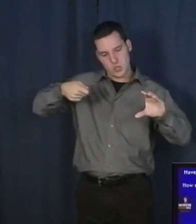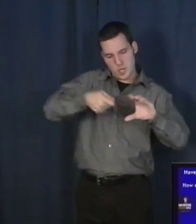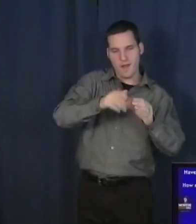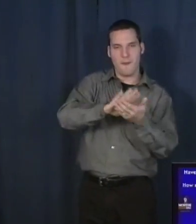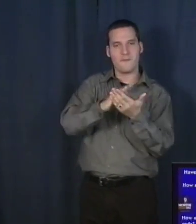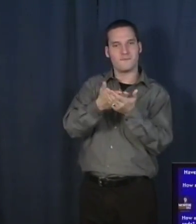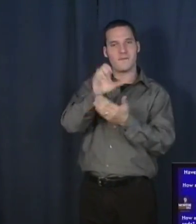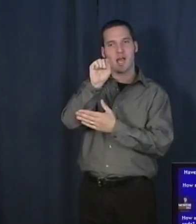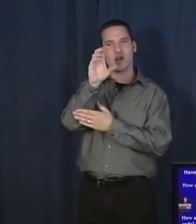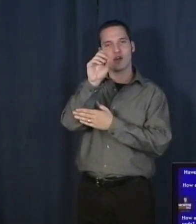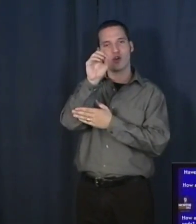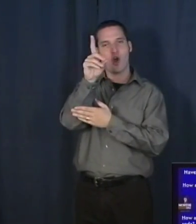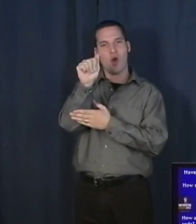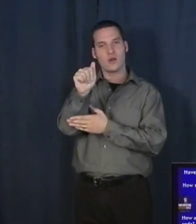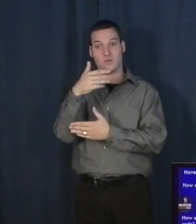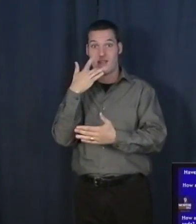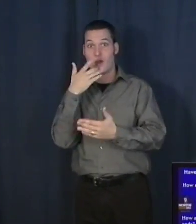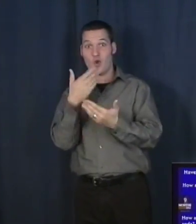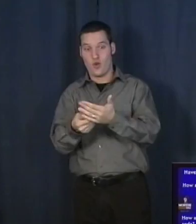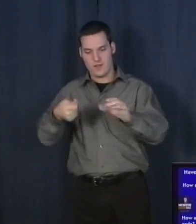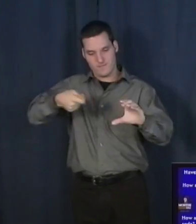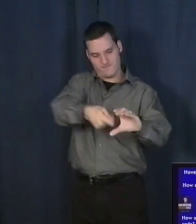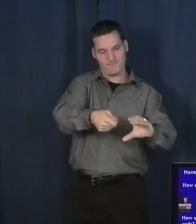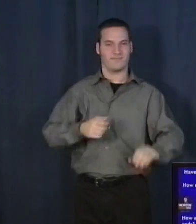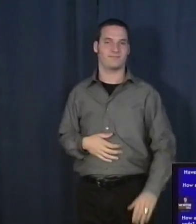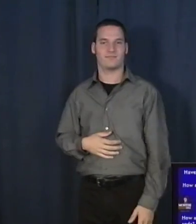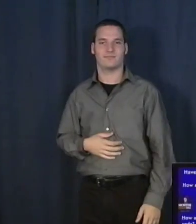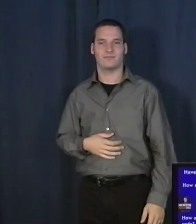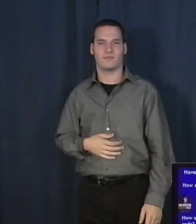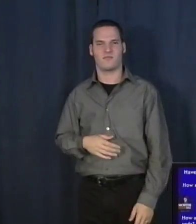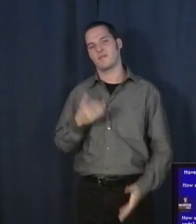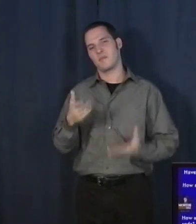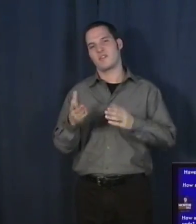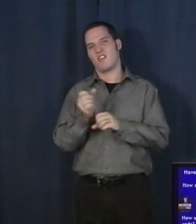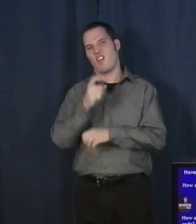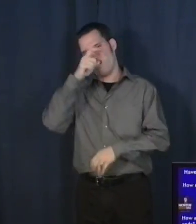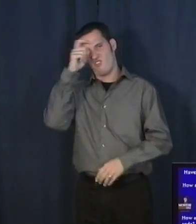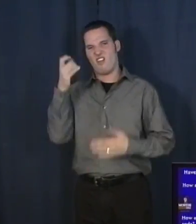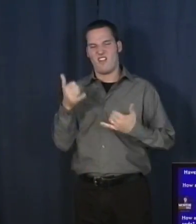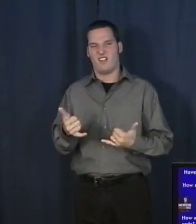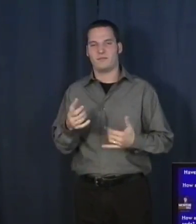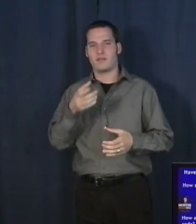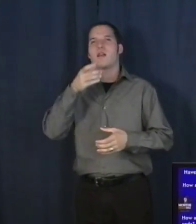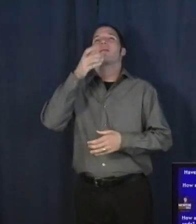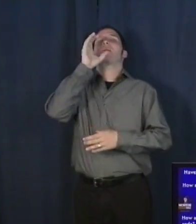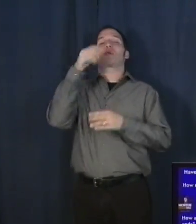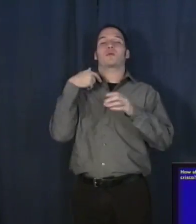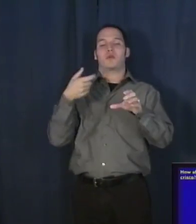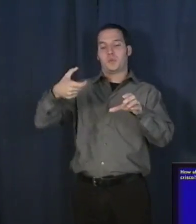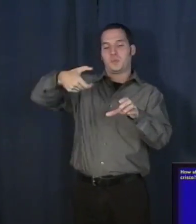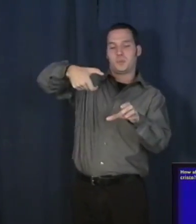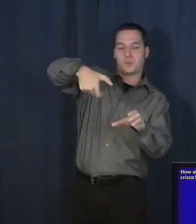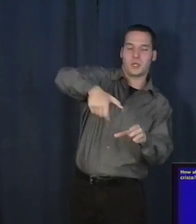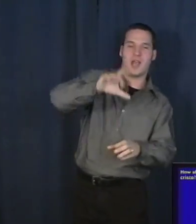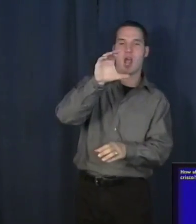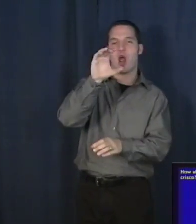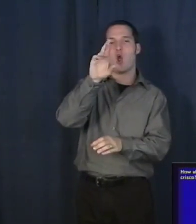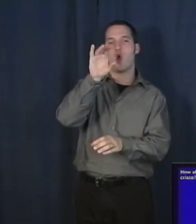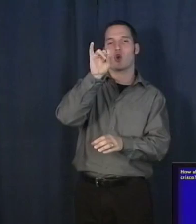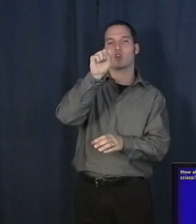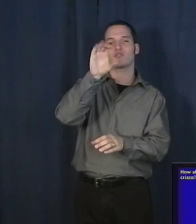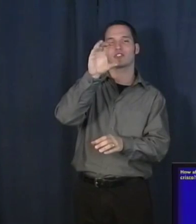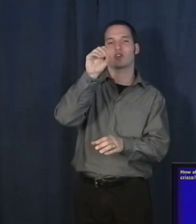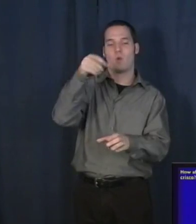How about a spoonful of baking soda? Oh, wow, that stuff tastes good. You're probably getting kind of dry by now. So lean back, we're going to pour down a half a